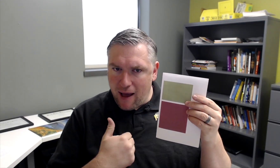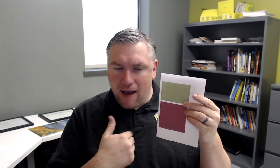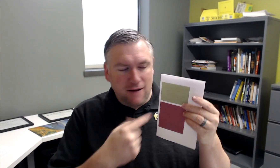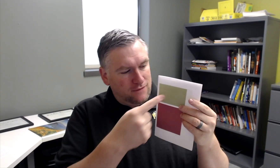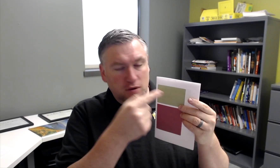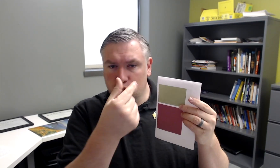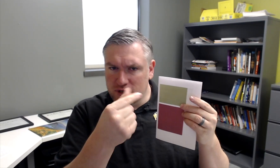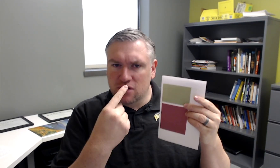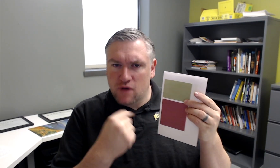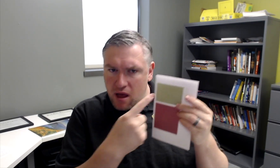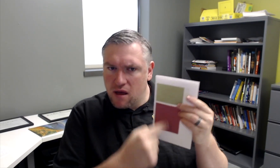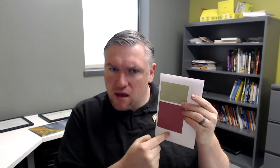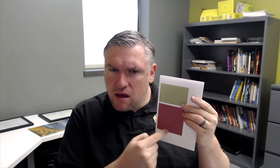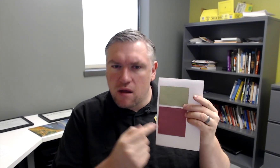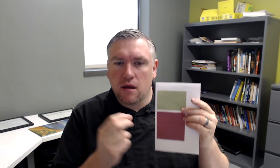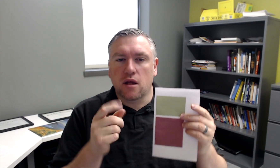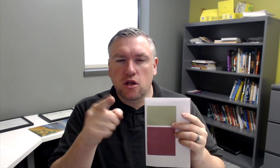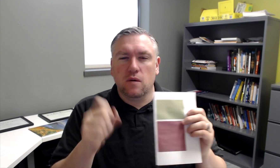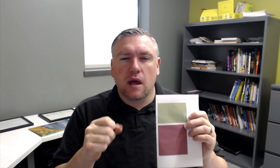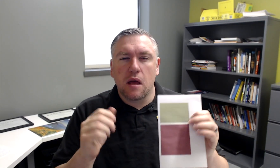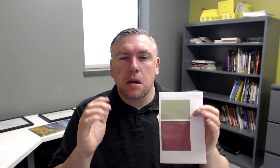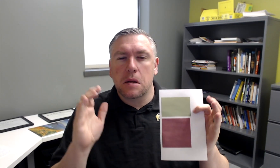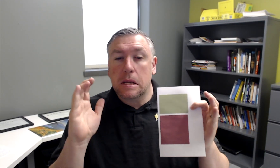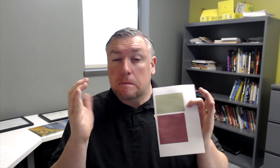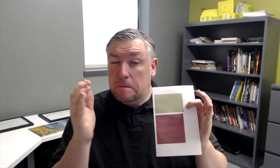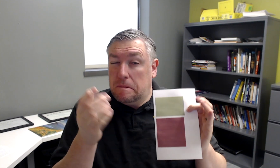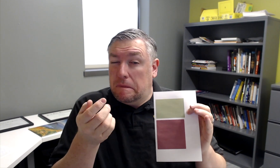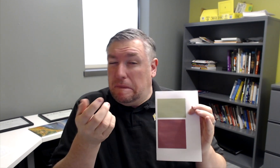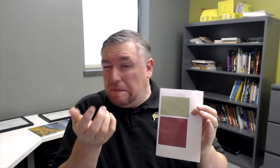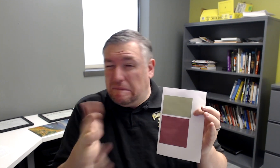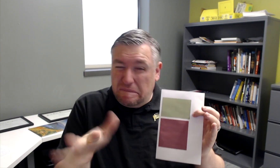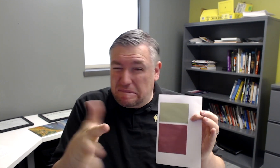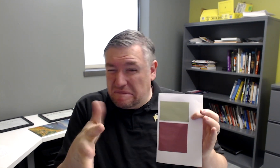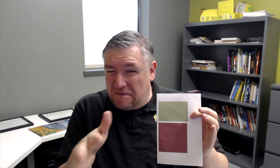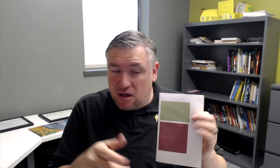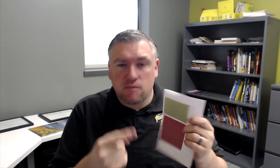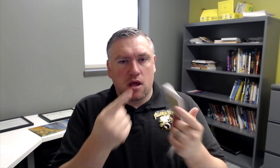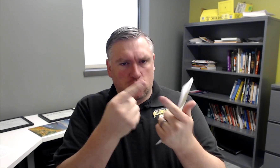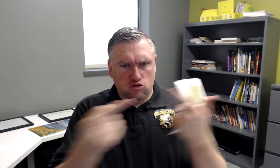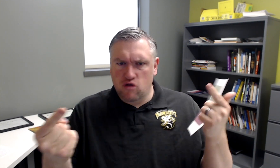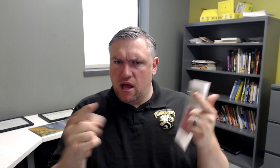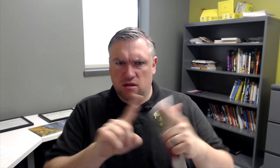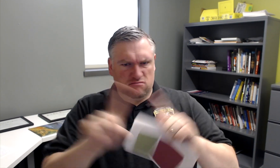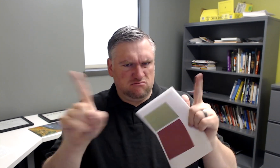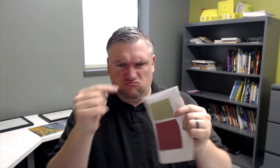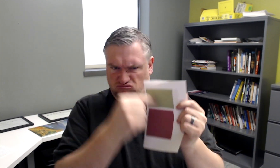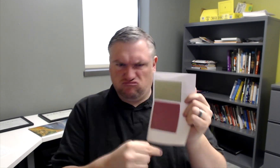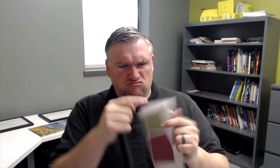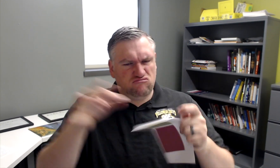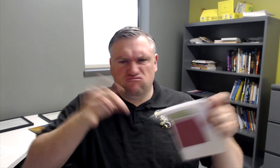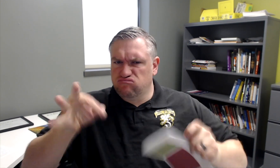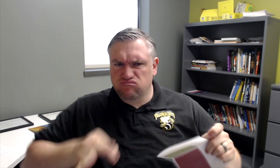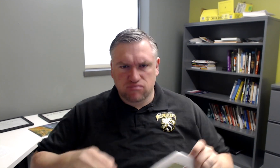oh, we have green and red. You can kind of compare, maybe, but you can definitely contrast the